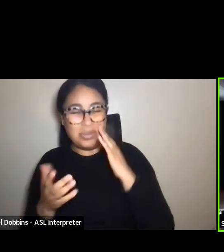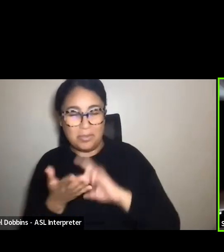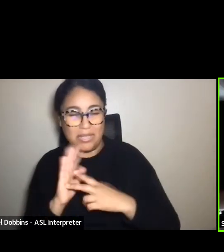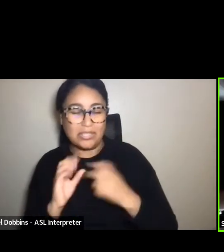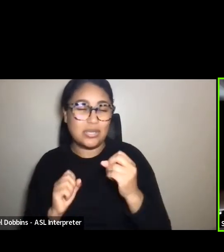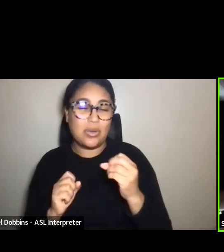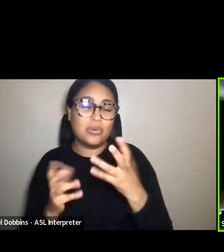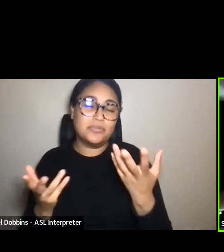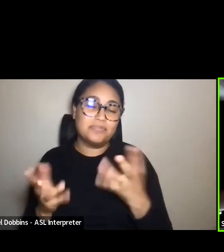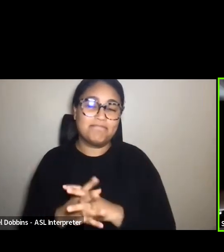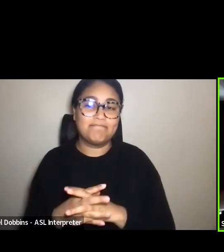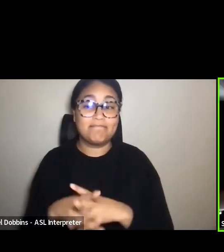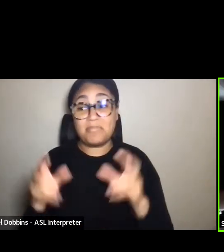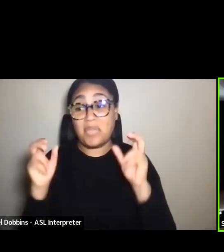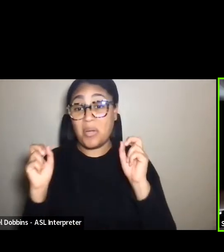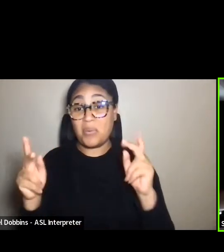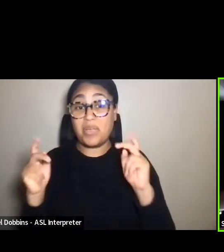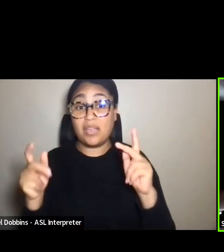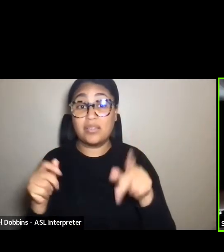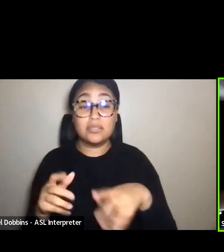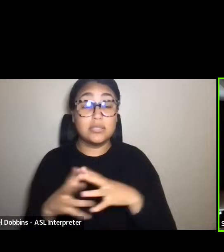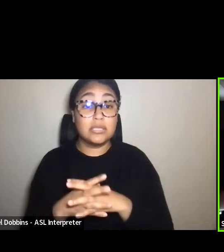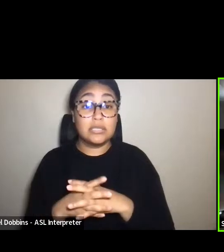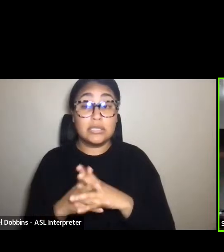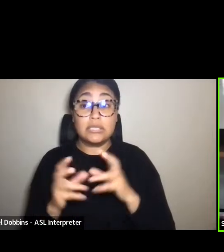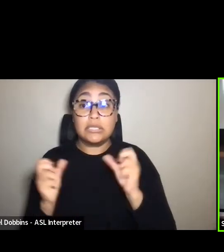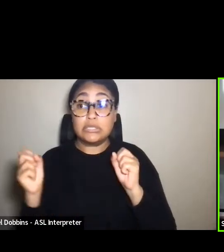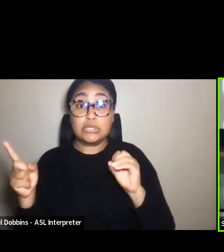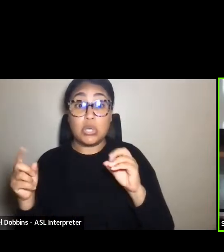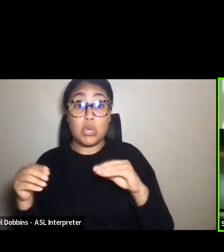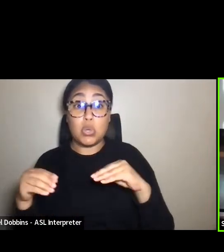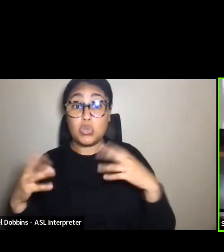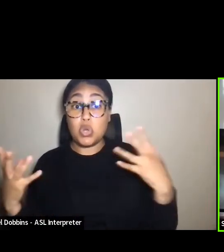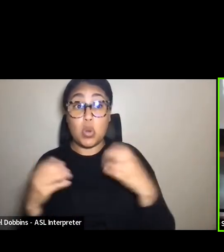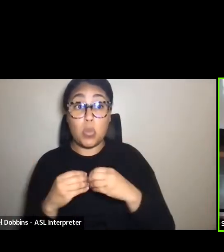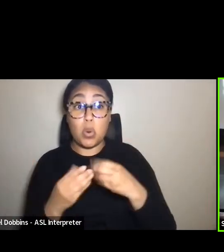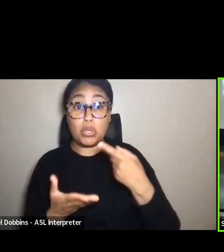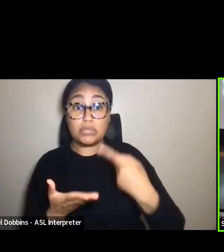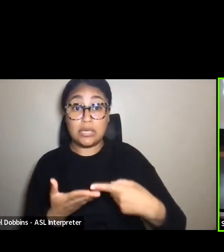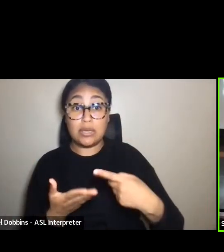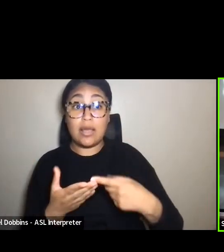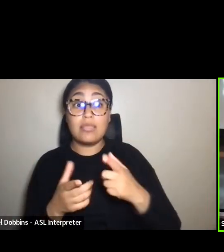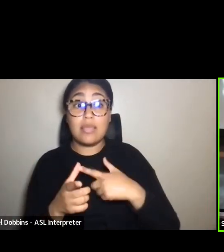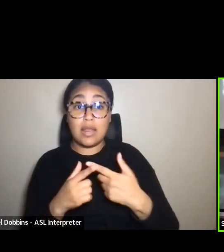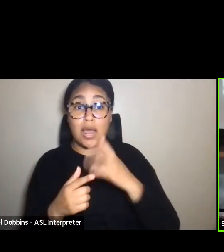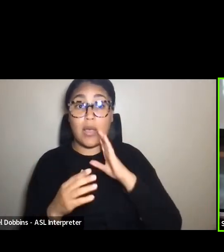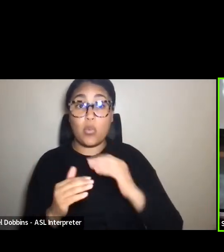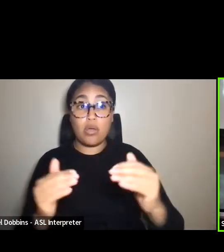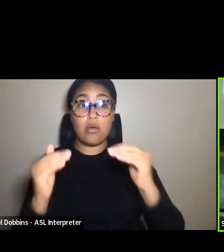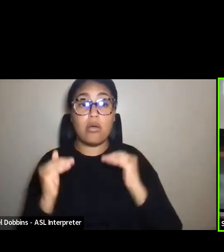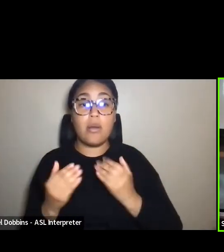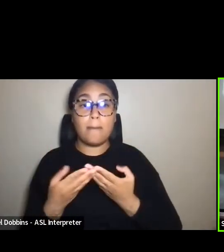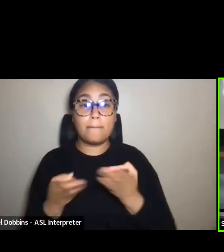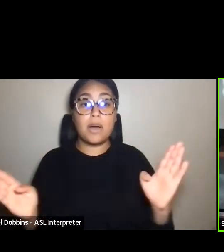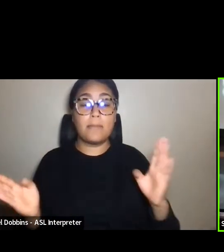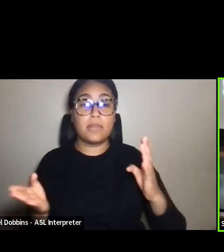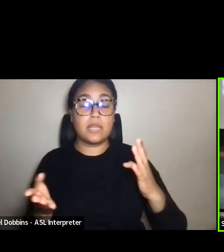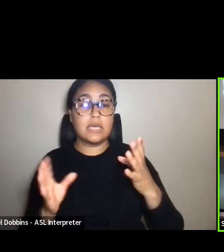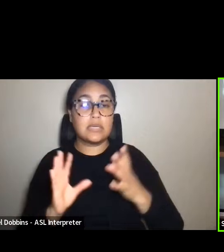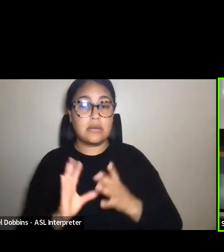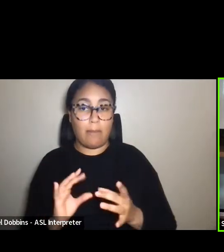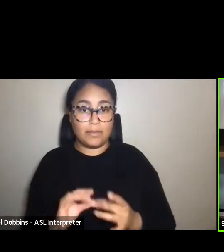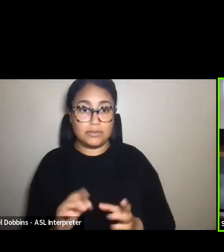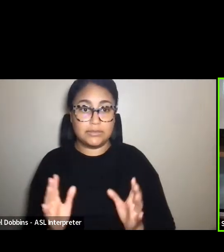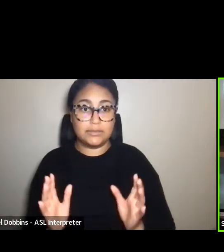Okay, well, let's see. So if there's no more dialogue, then I'm going to go on to public comments. Great.